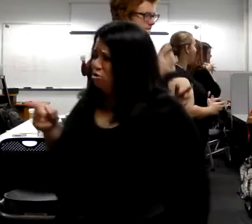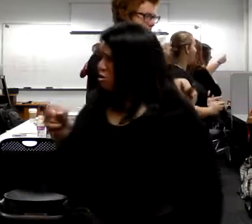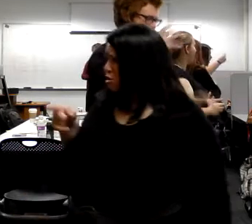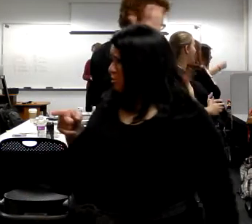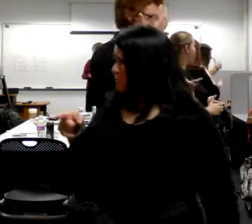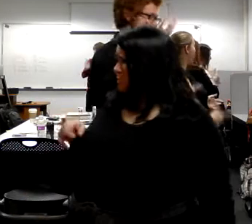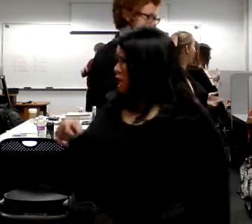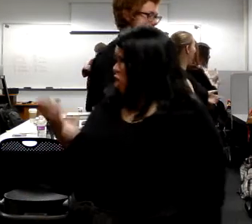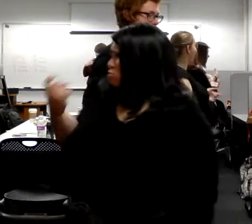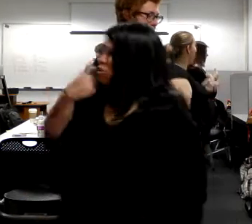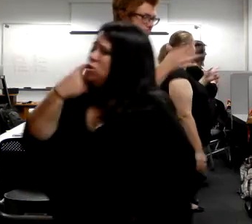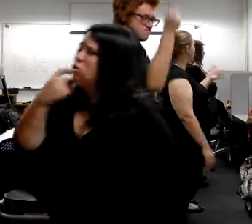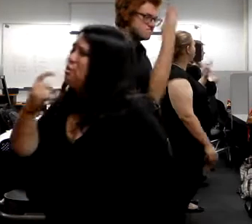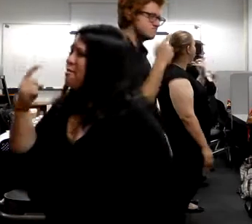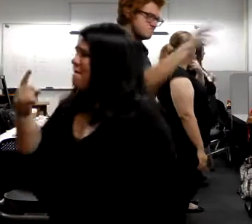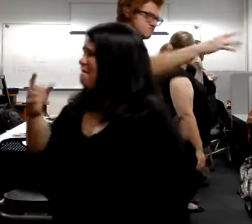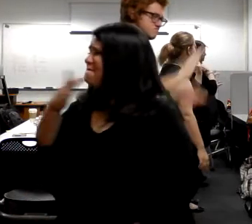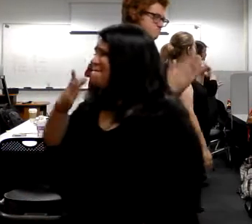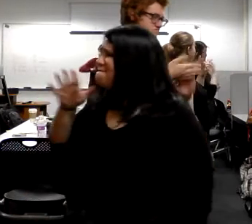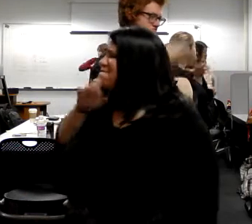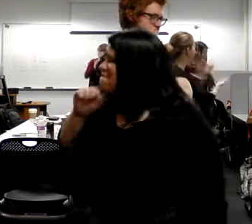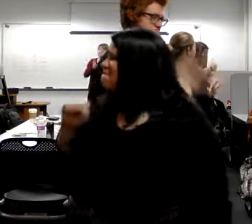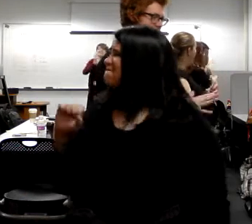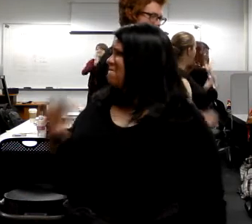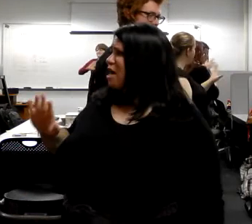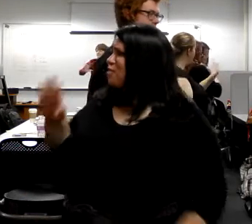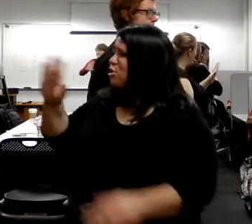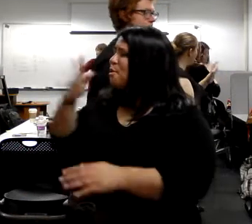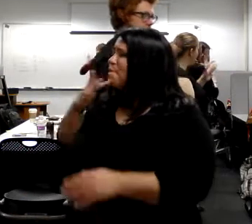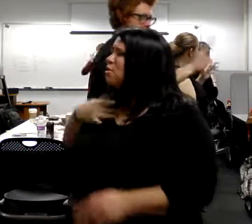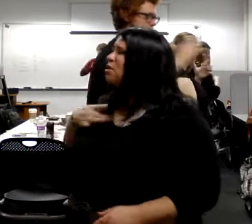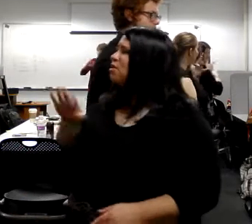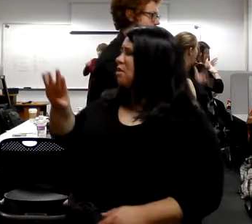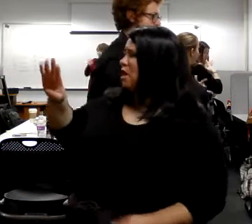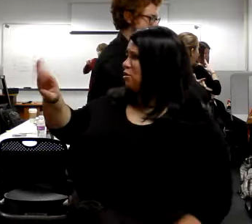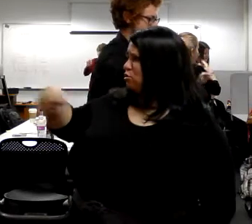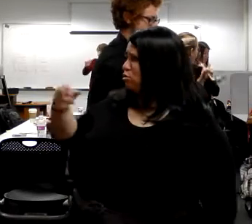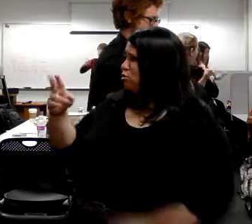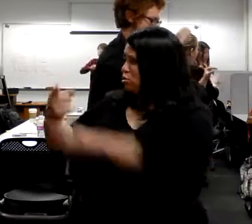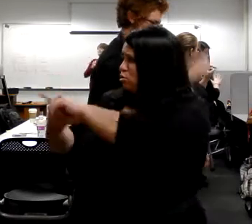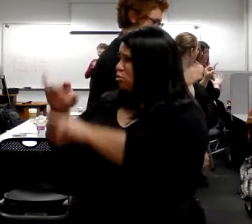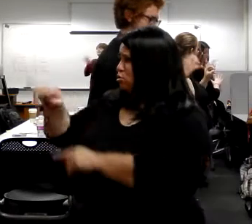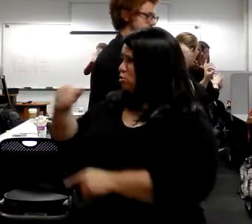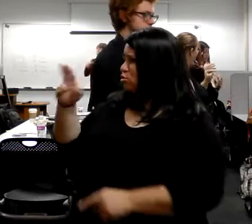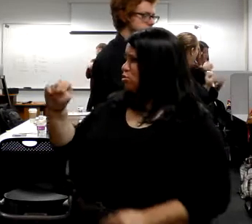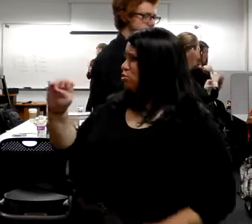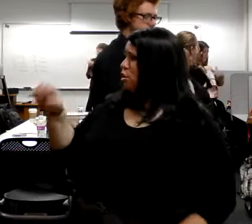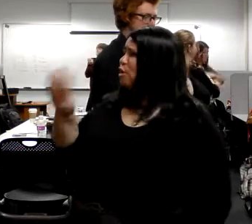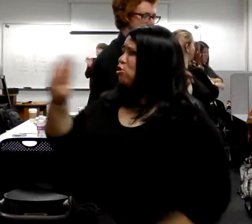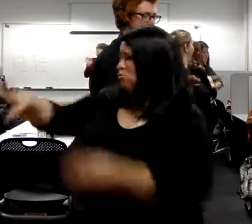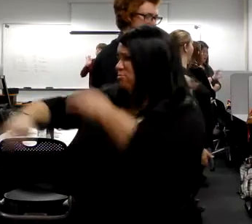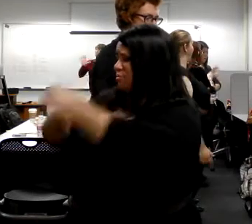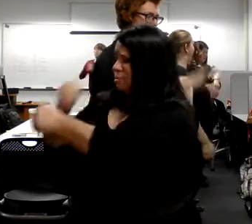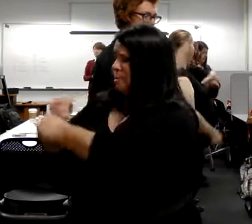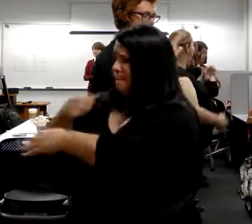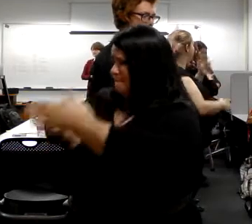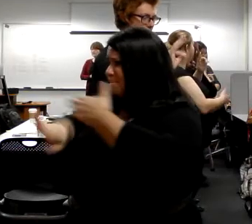just turned 5 and your birthday is in June. That means you were born in 1995. My birthday is in December, so I'm